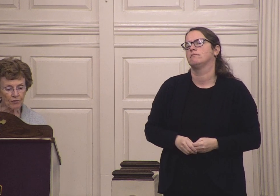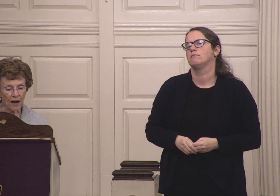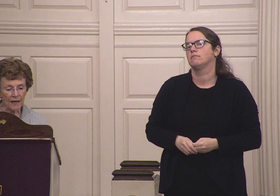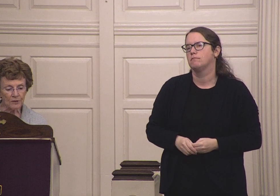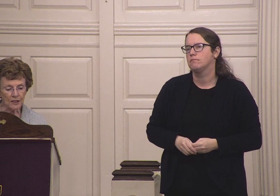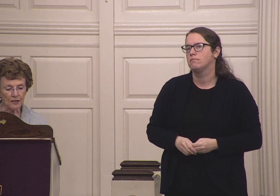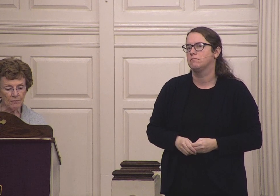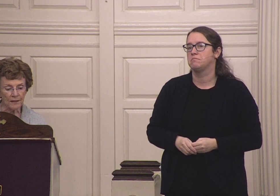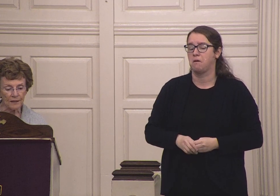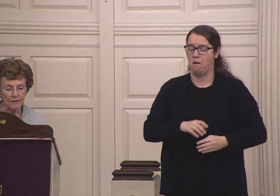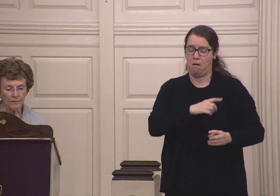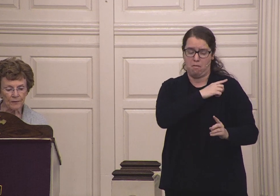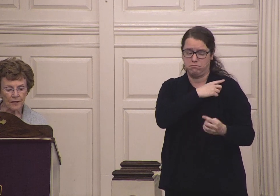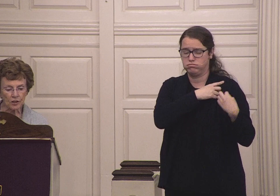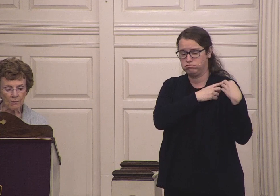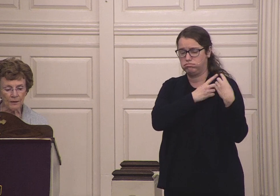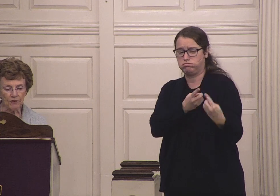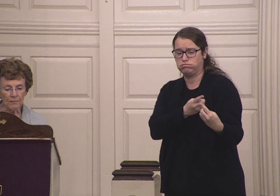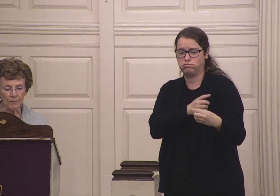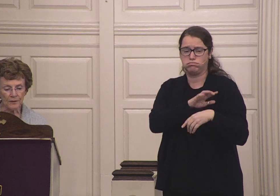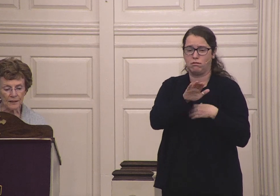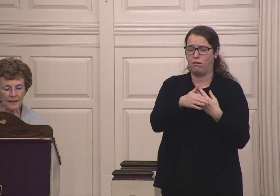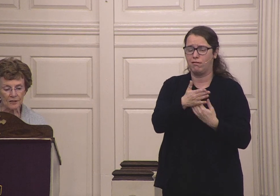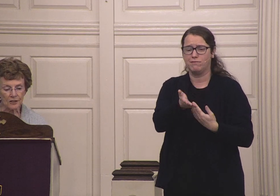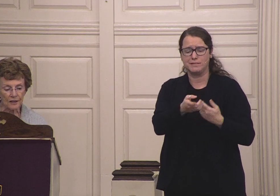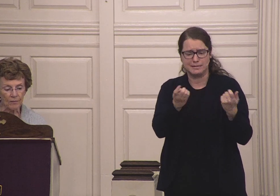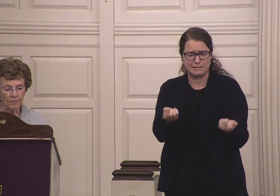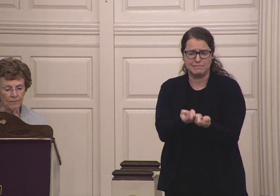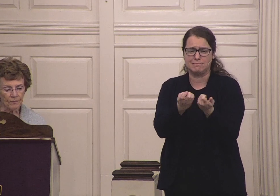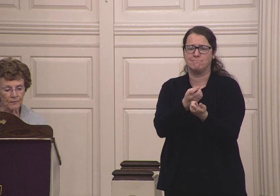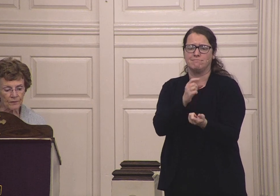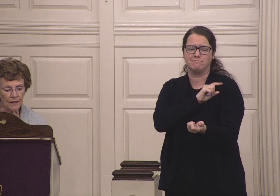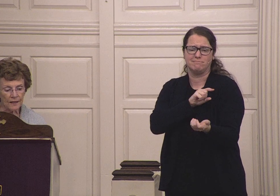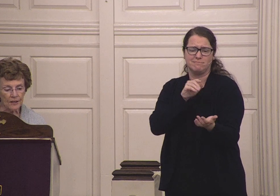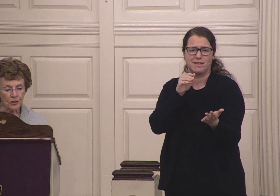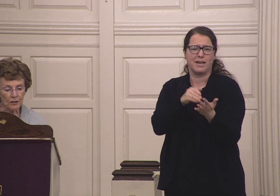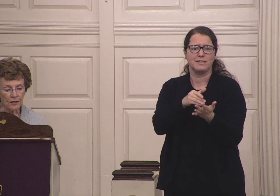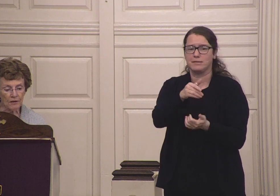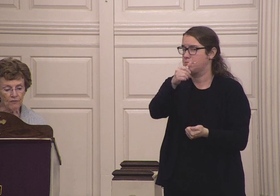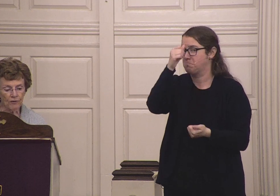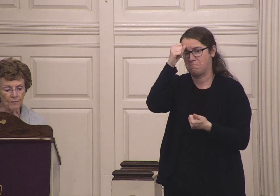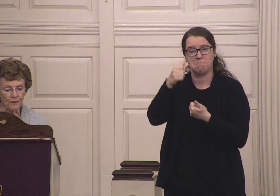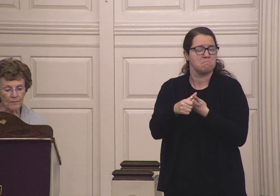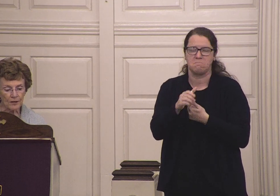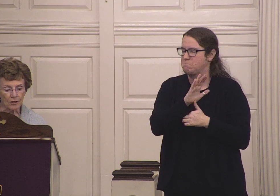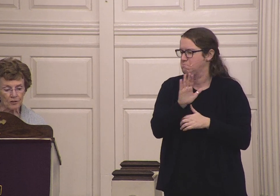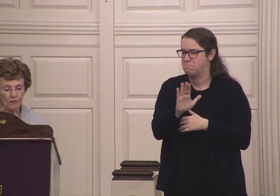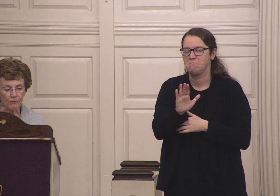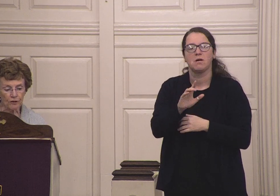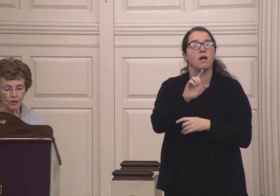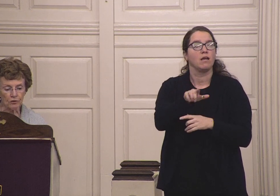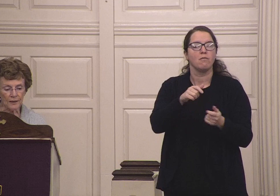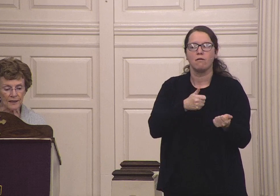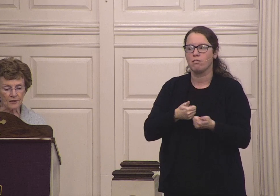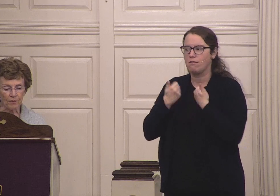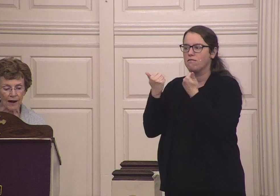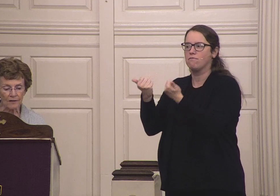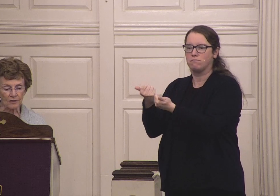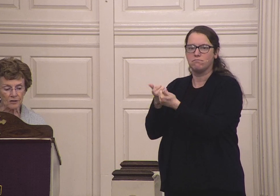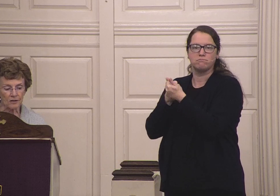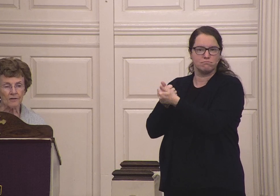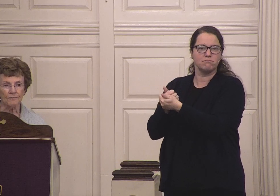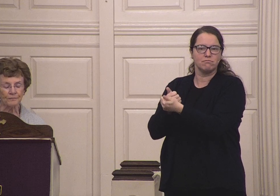None of the crimes he committed shall be remembered against him. He shall live because of the virtue he